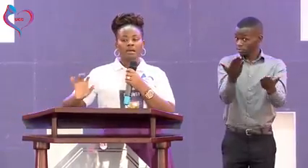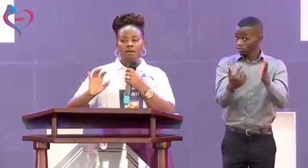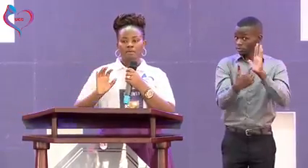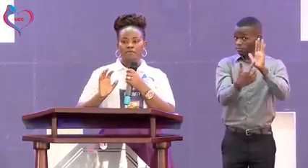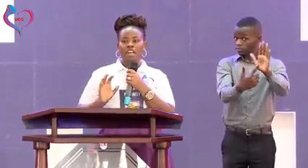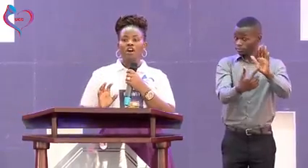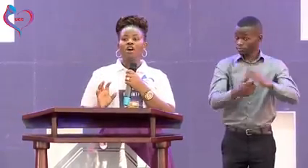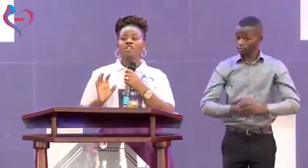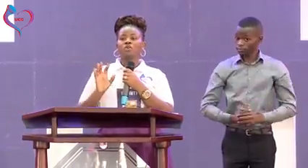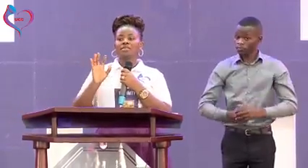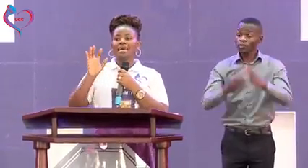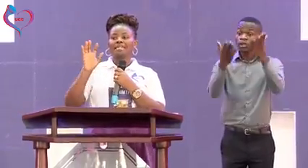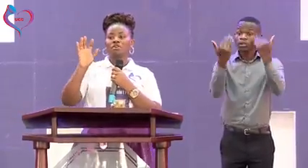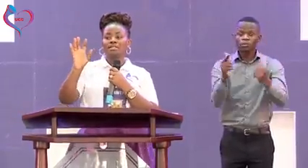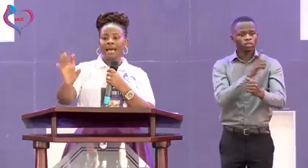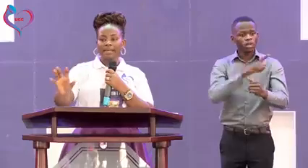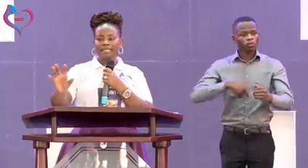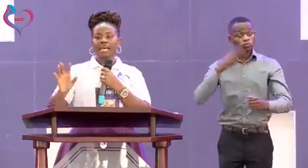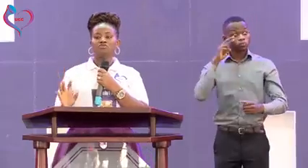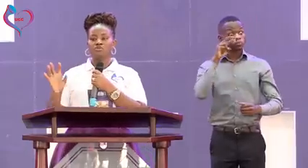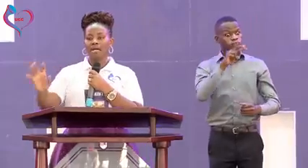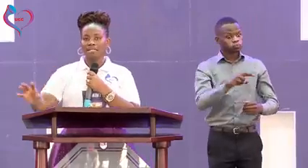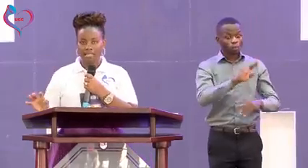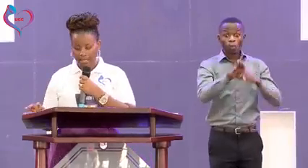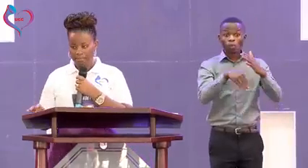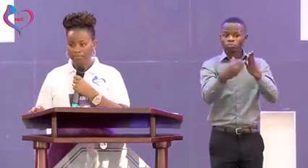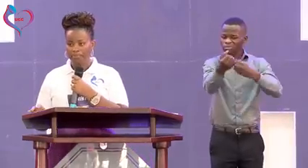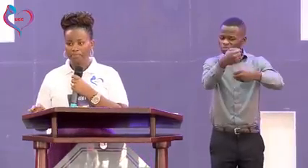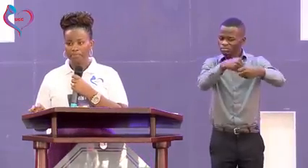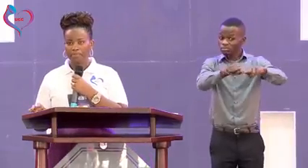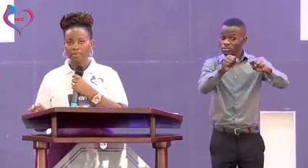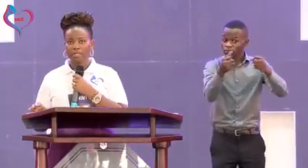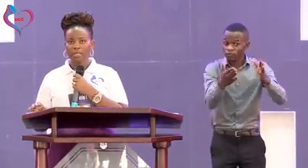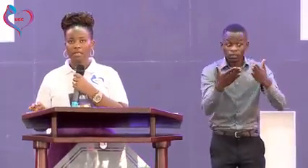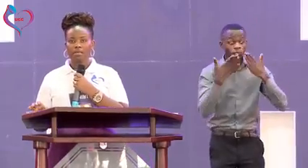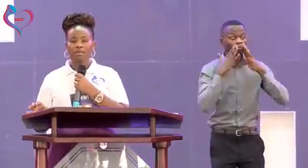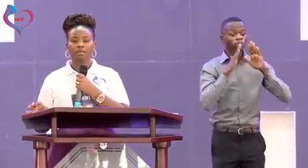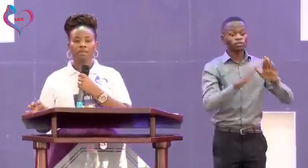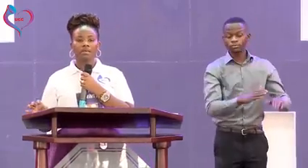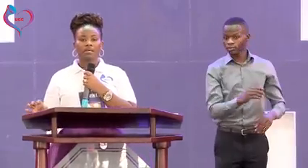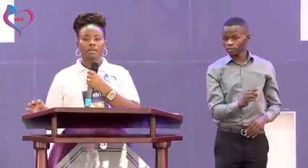the Lord looks at those acts and rewards them.